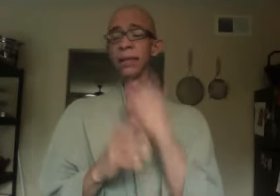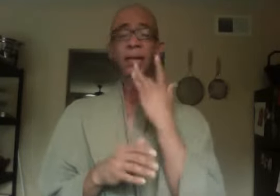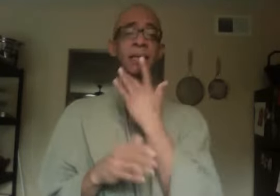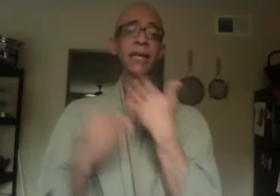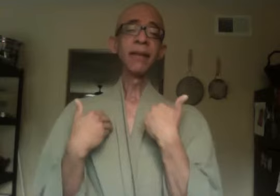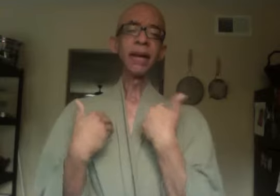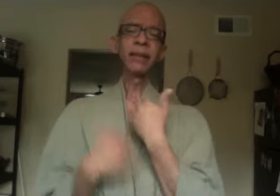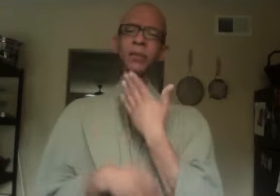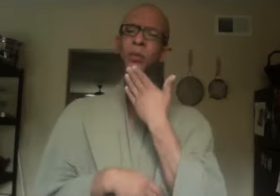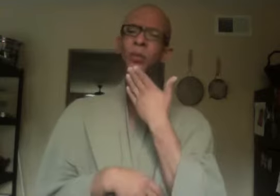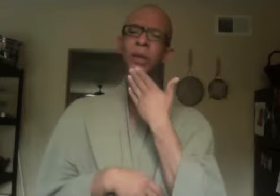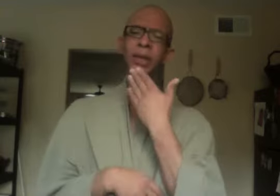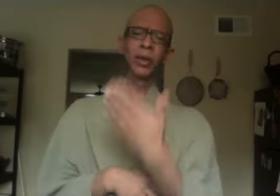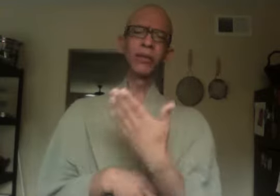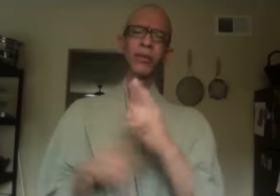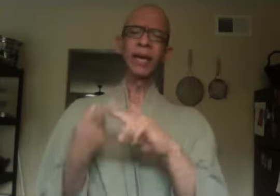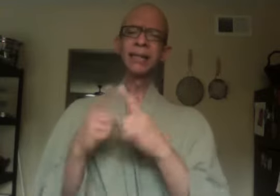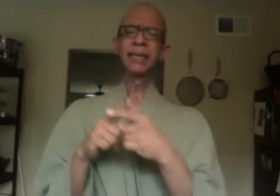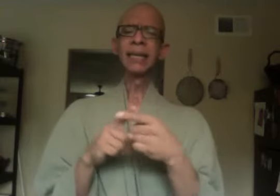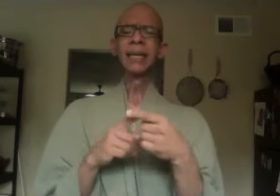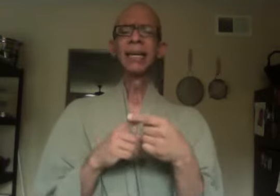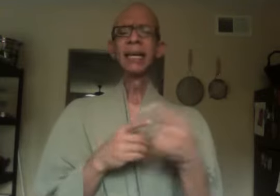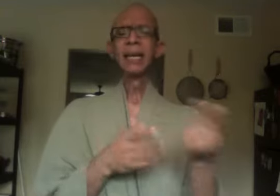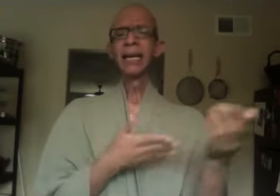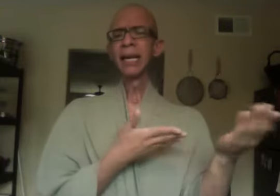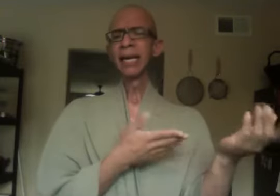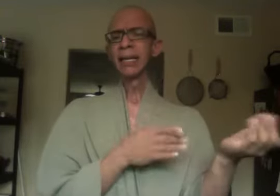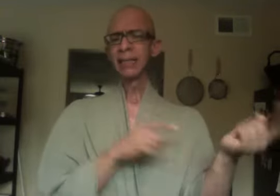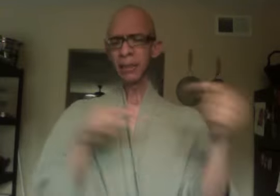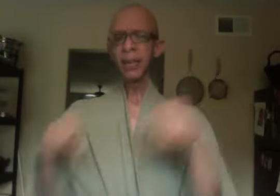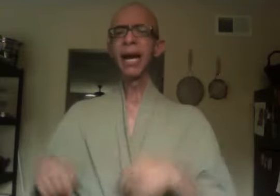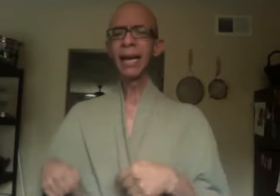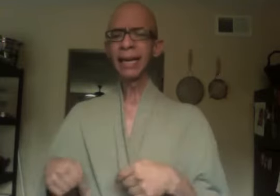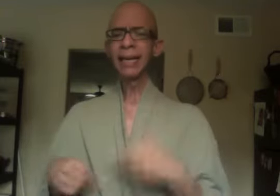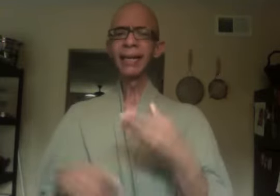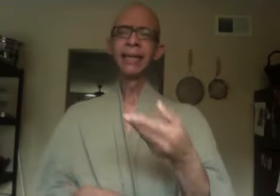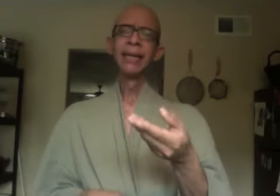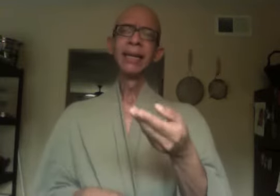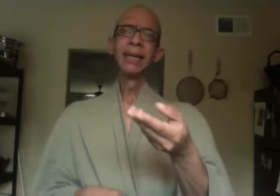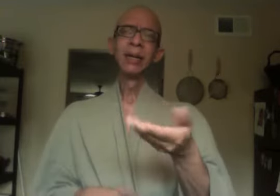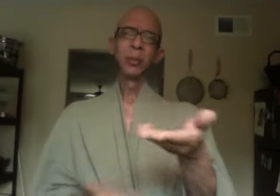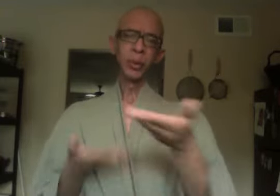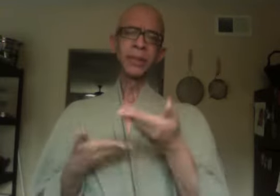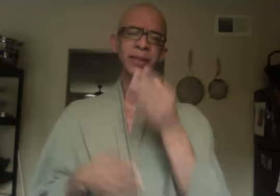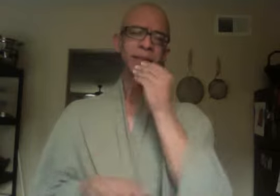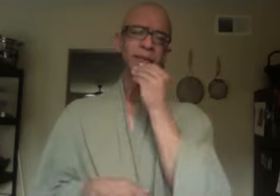Luckily, I've had some really good friends come by and bring me some